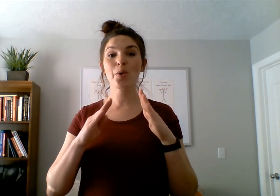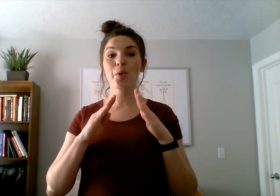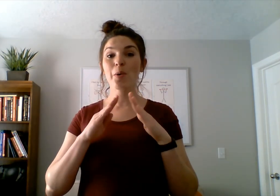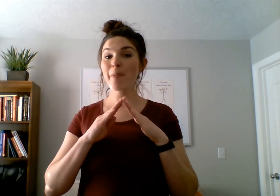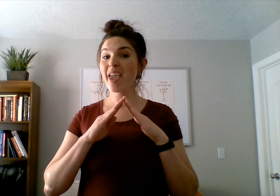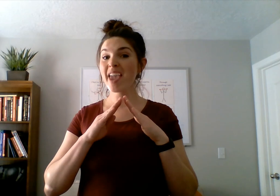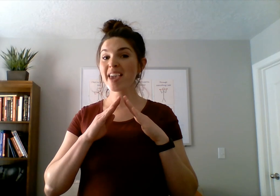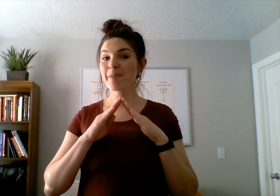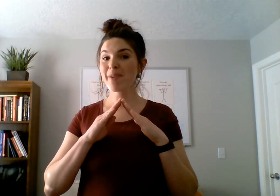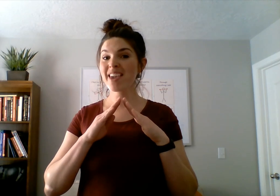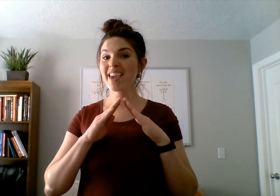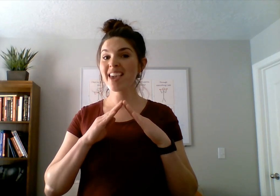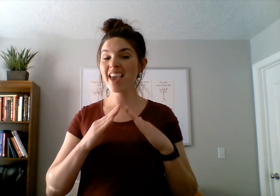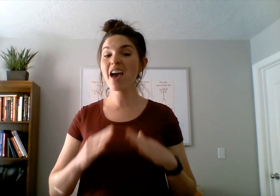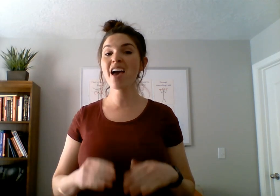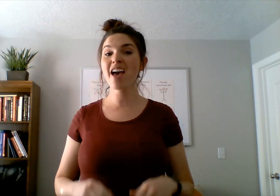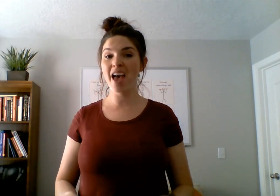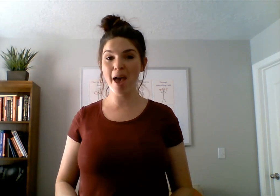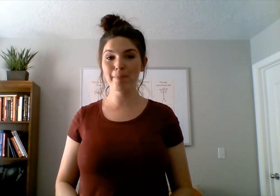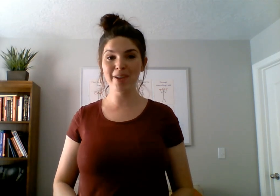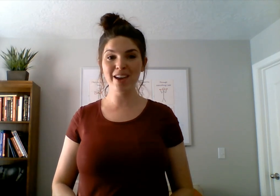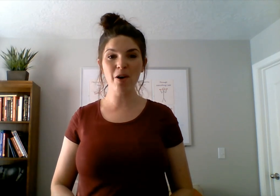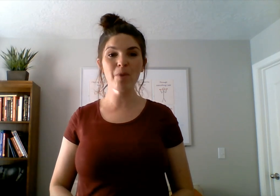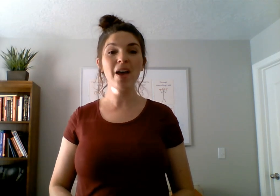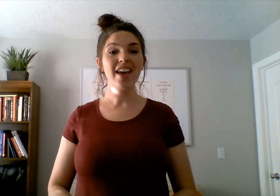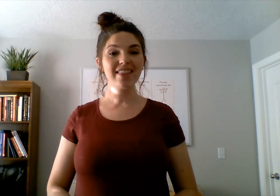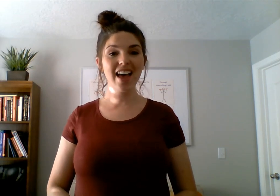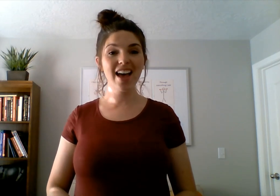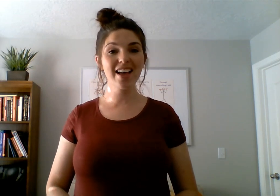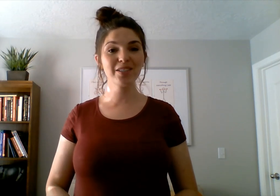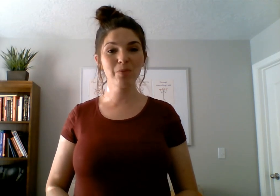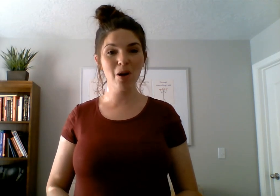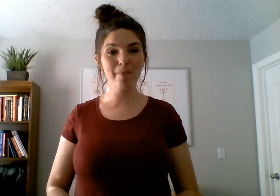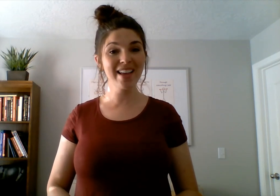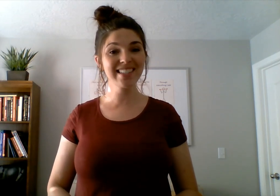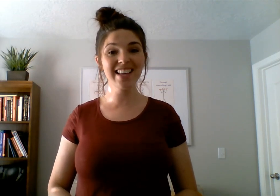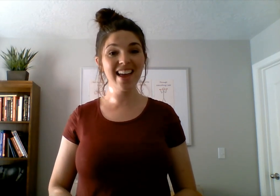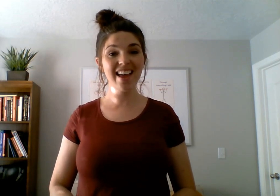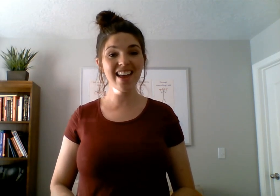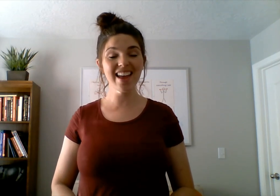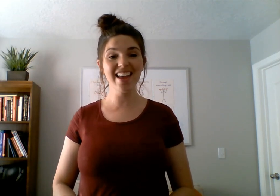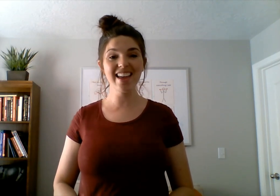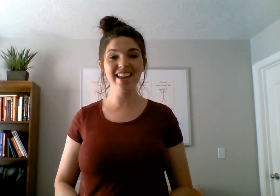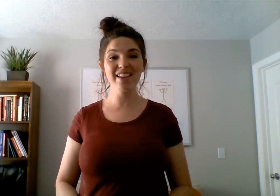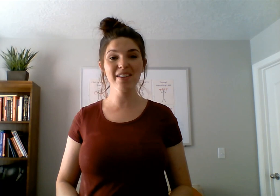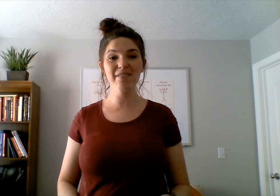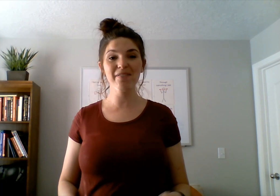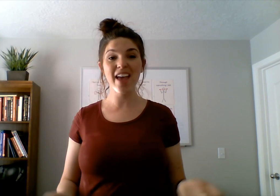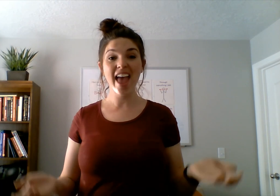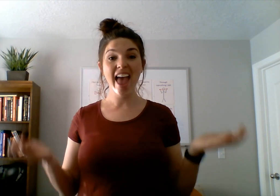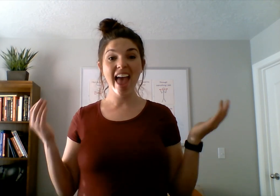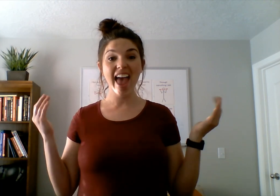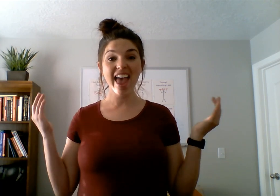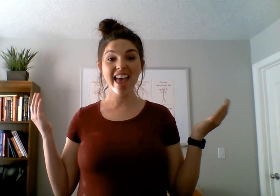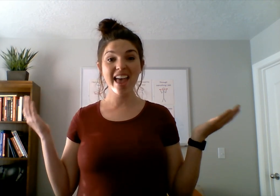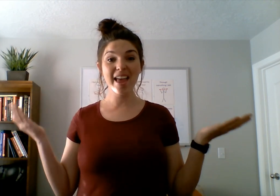make me a happy home that's warm and safe. And